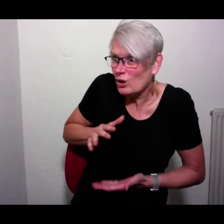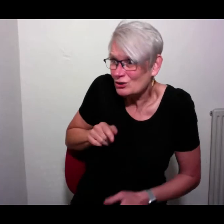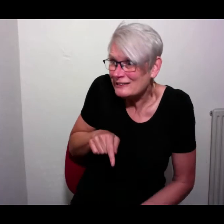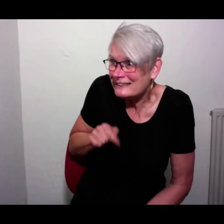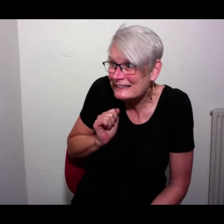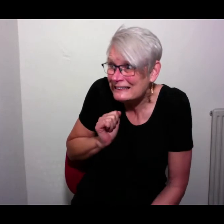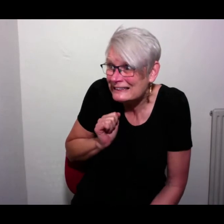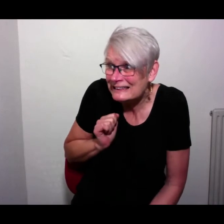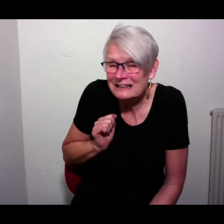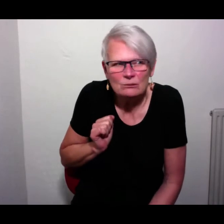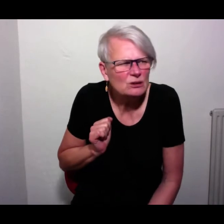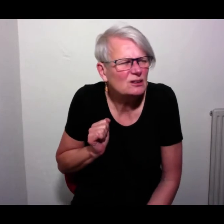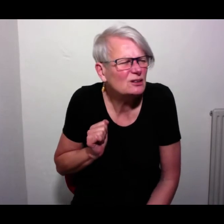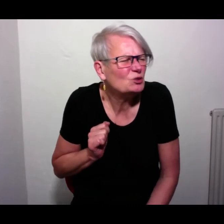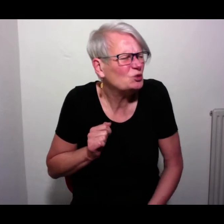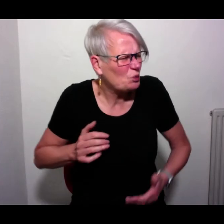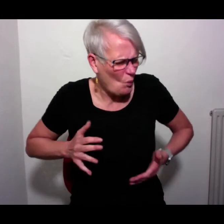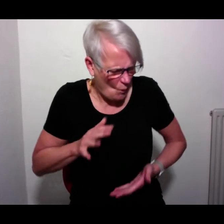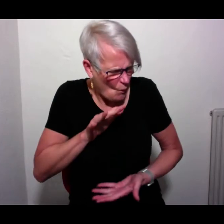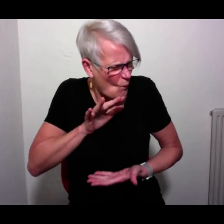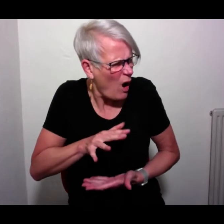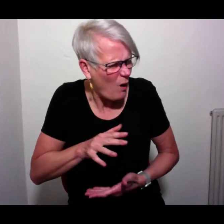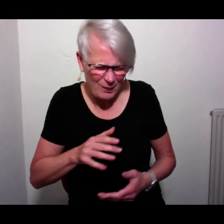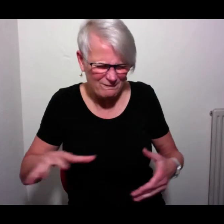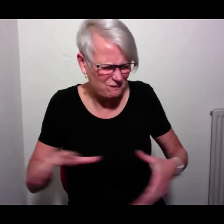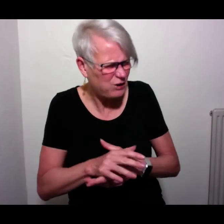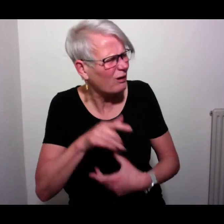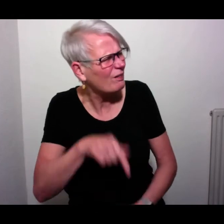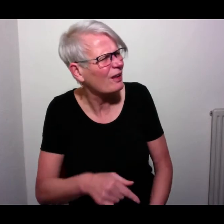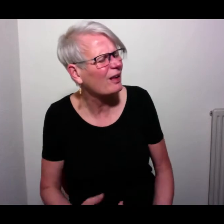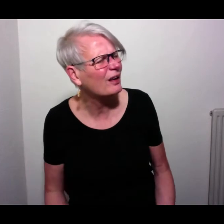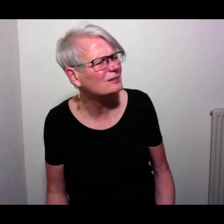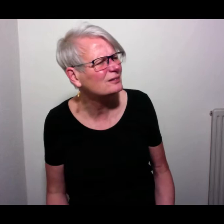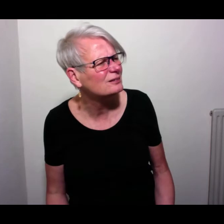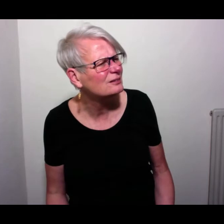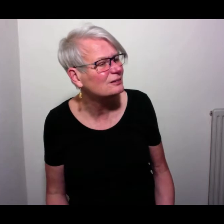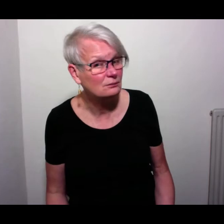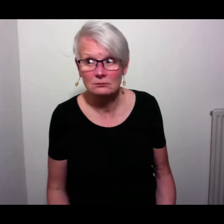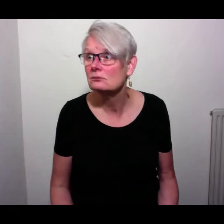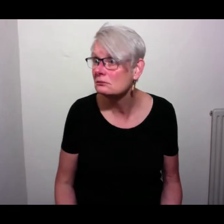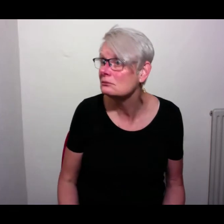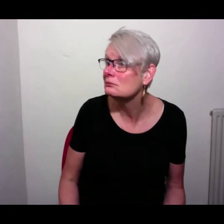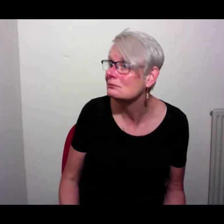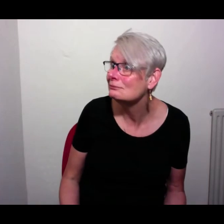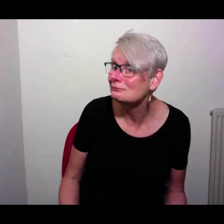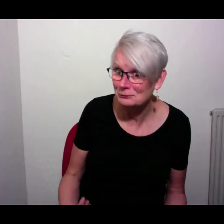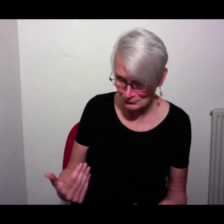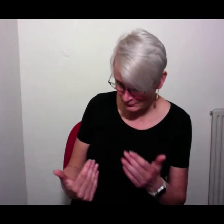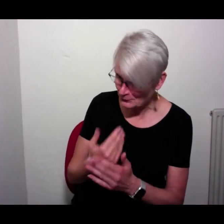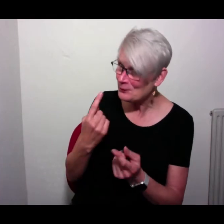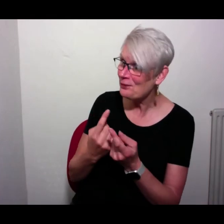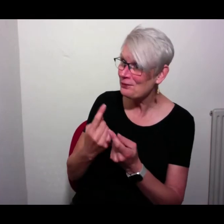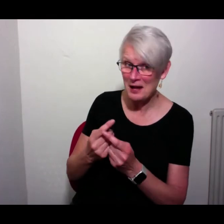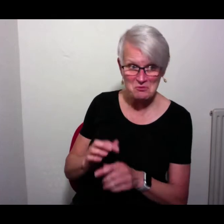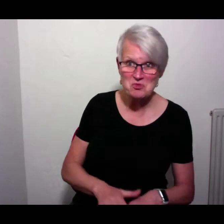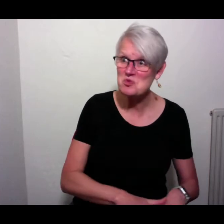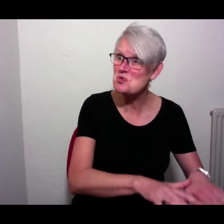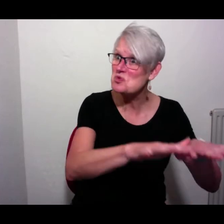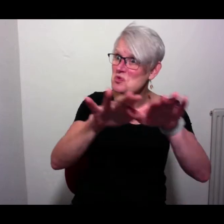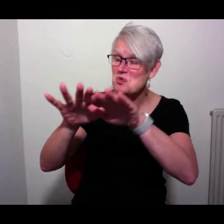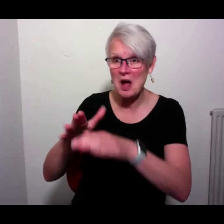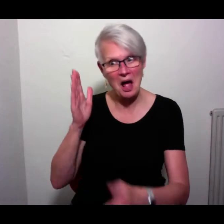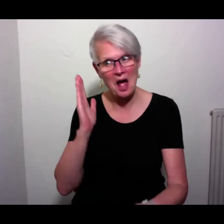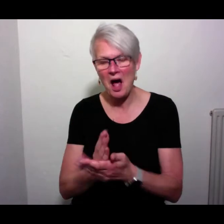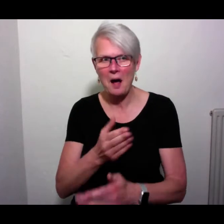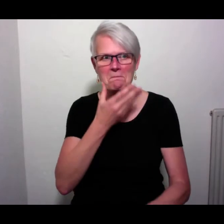What? I said. Squashing? She said. Squashing? I said. What the fuck is squashing?